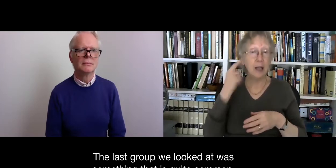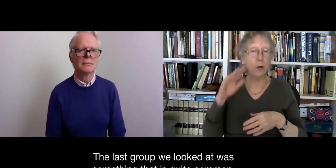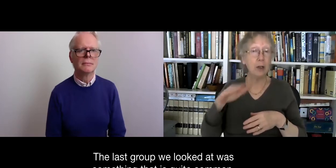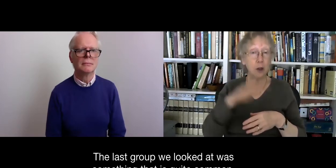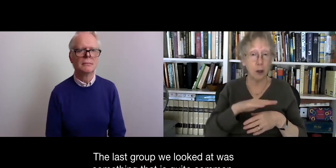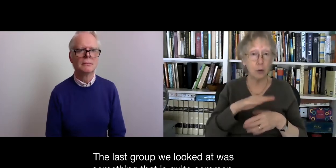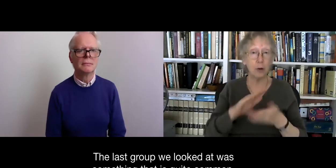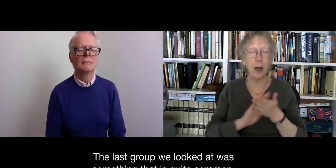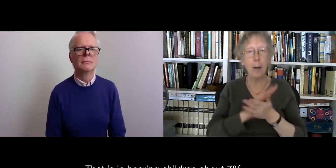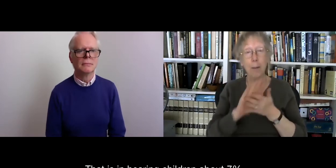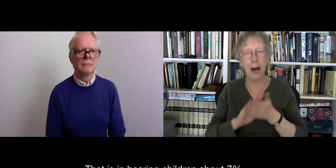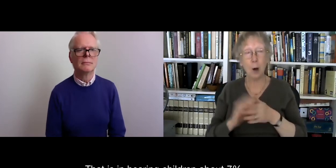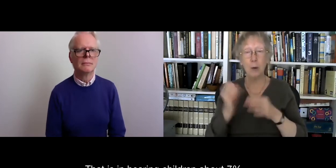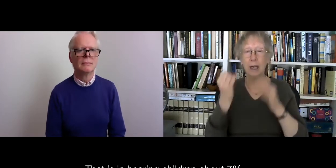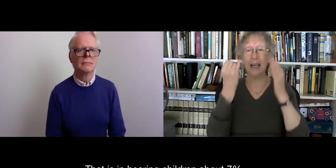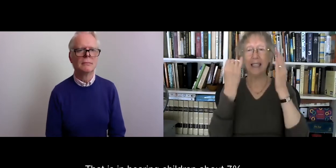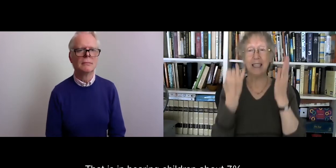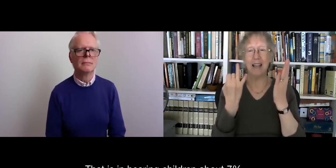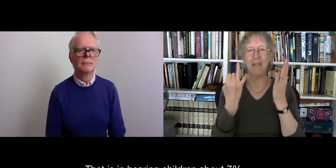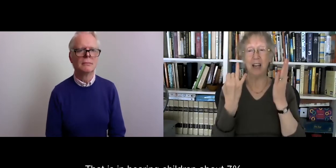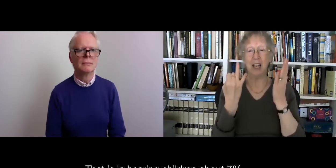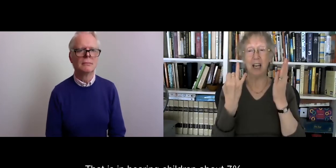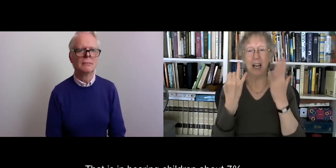common, and that is in hearing children. About